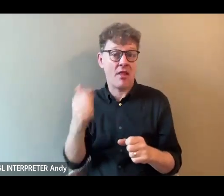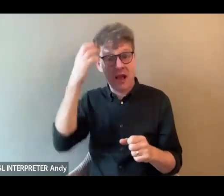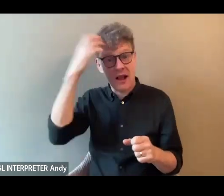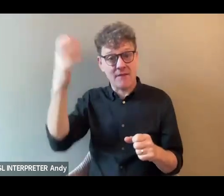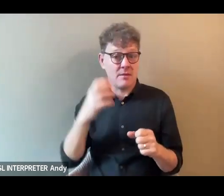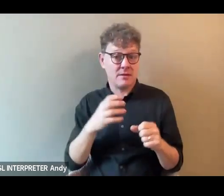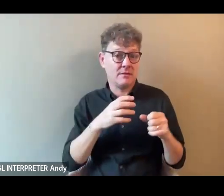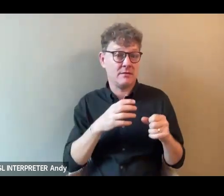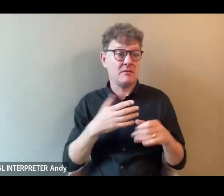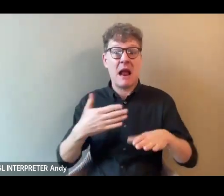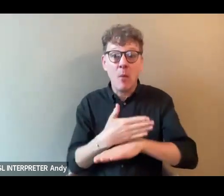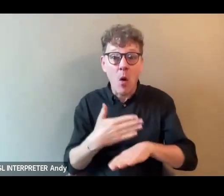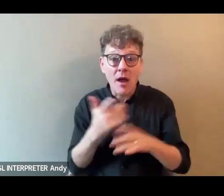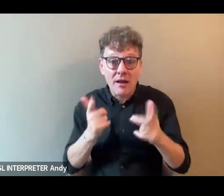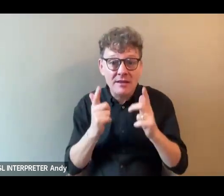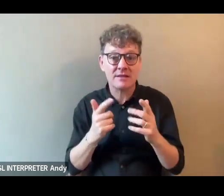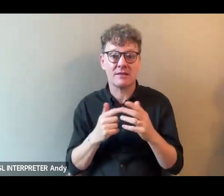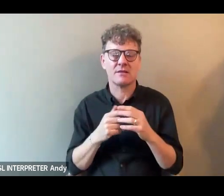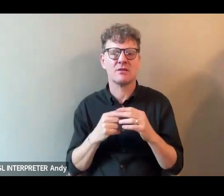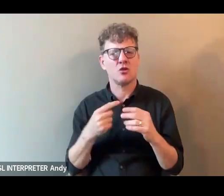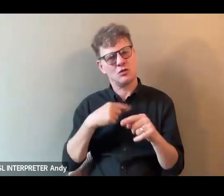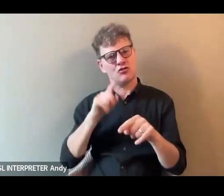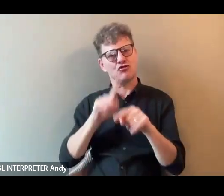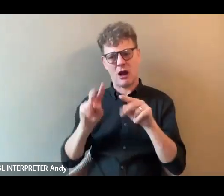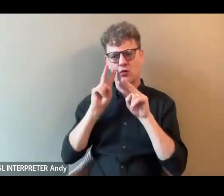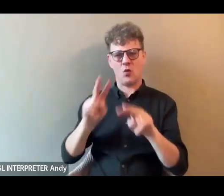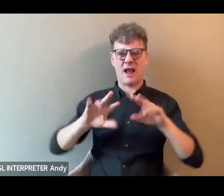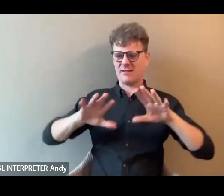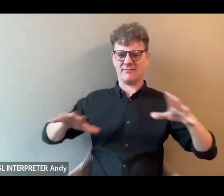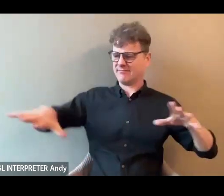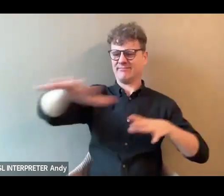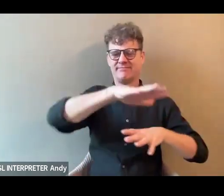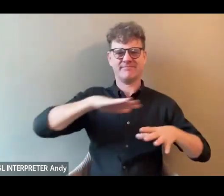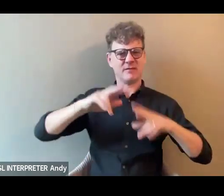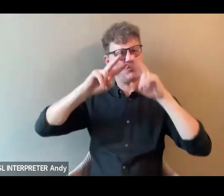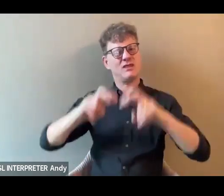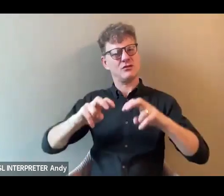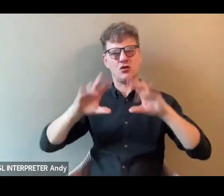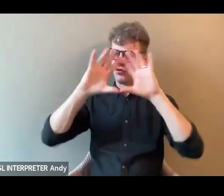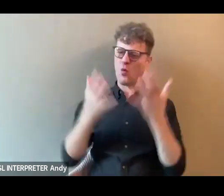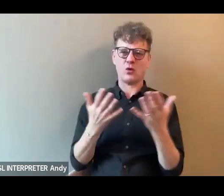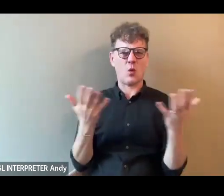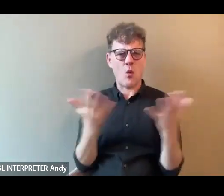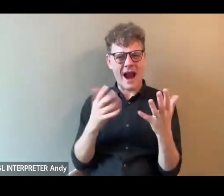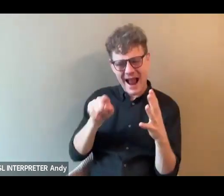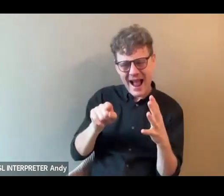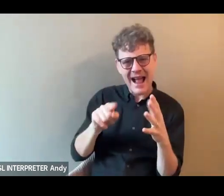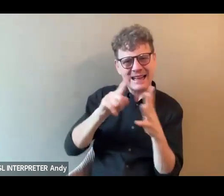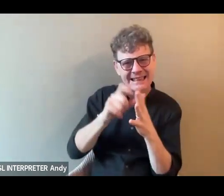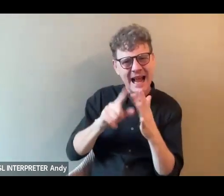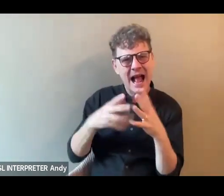bodies and employers. So we're trying to look at the ecosystem, the different components of it, and where some of the issues might be around EDI.